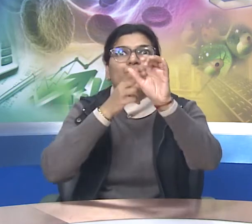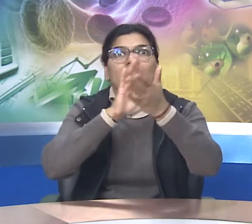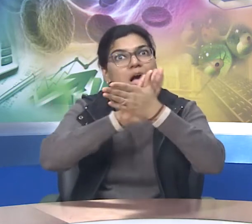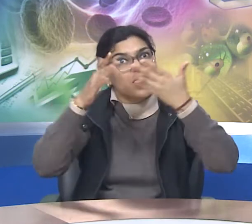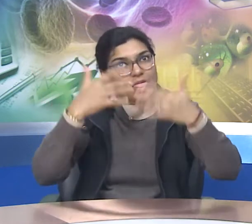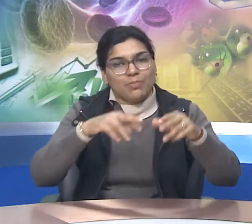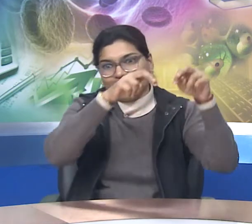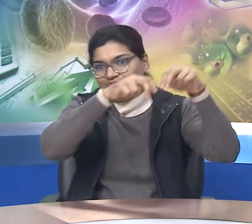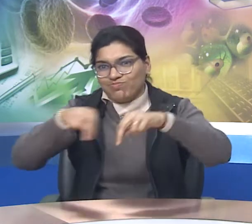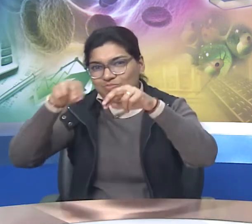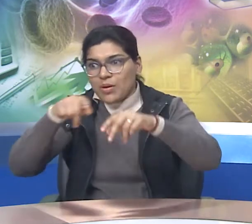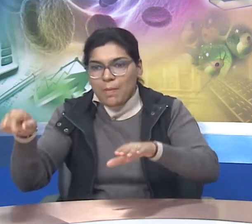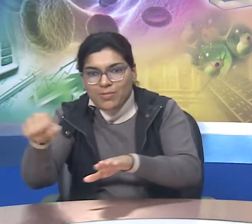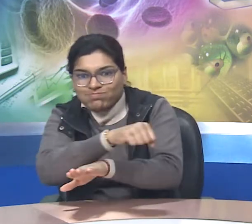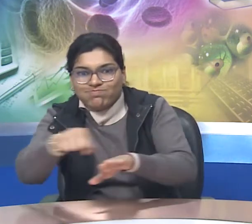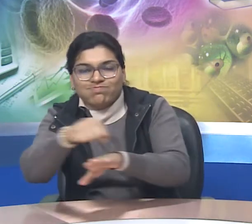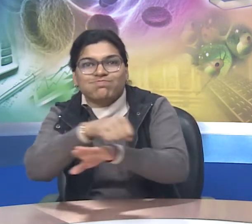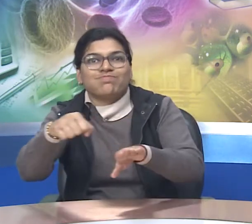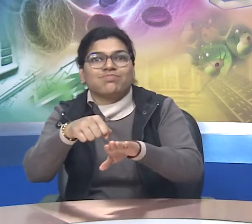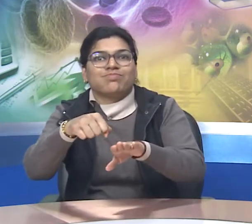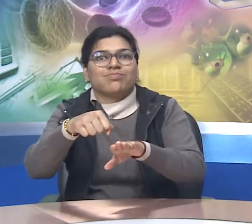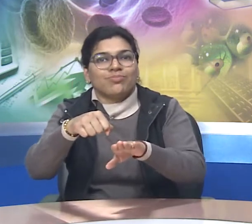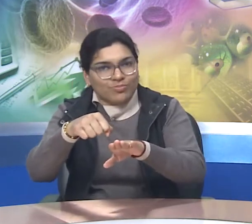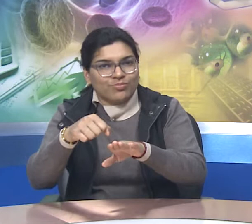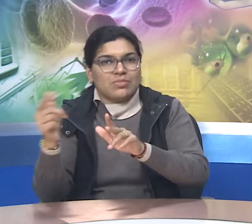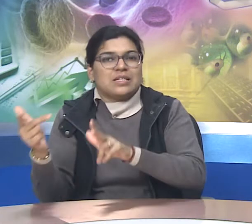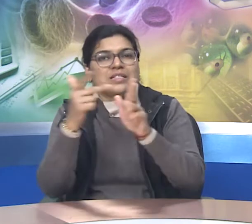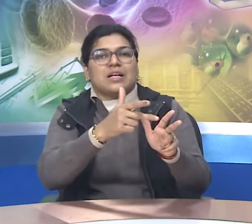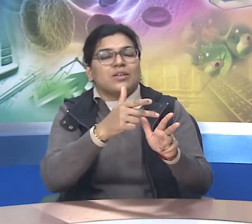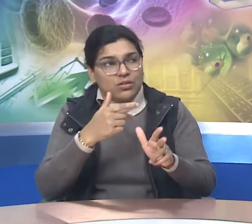ended. Shoeshine quickened his steps.